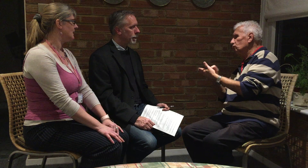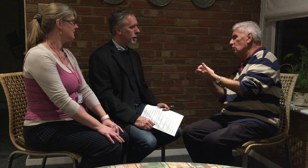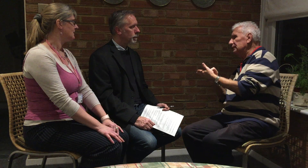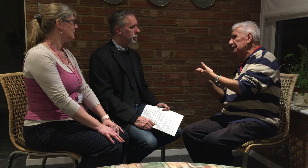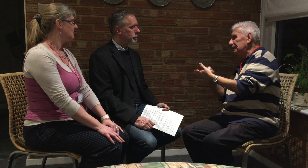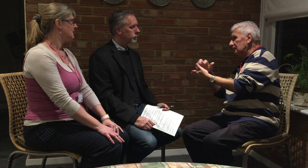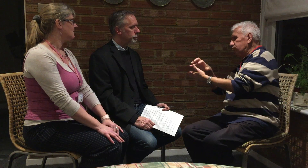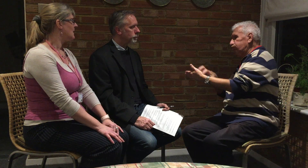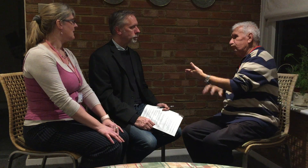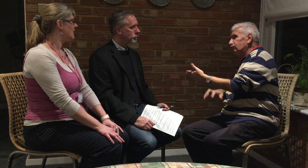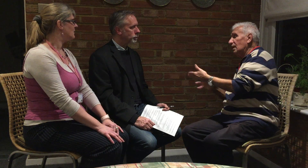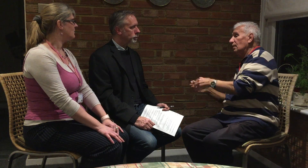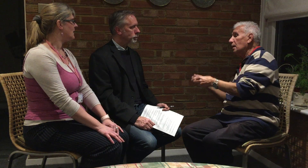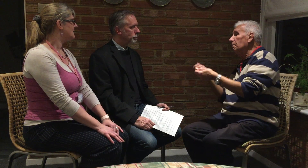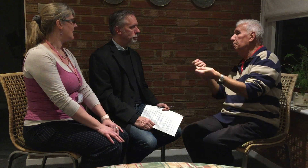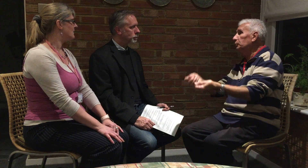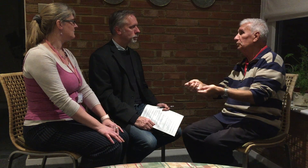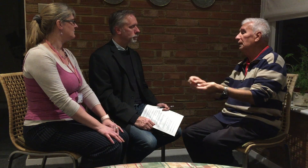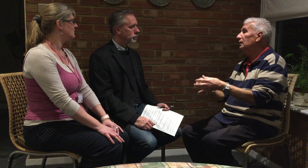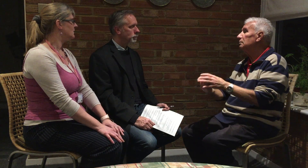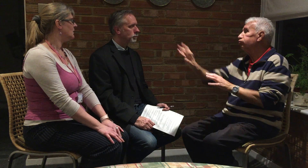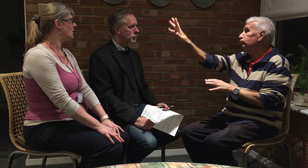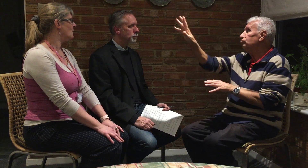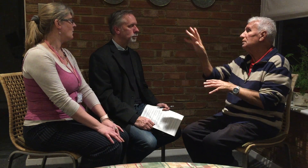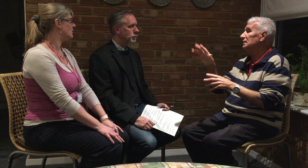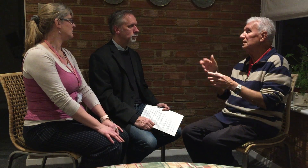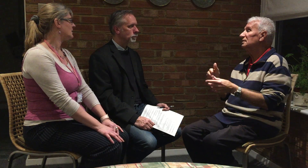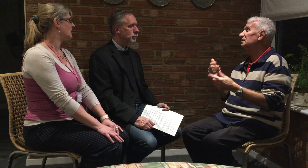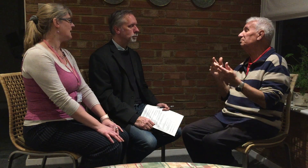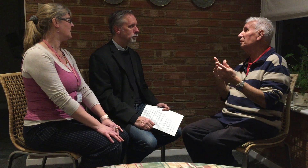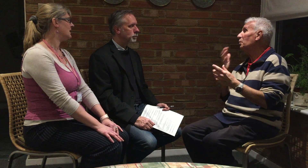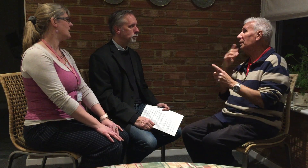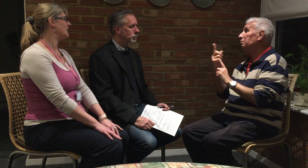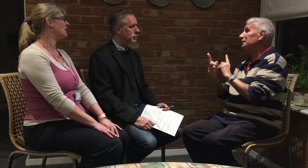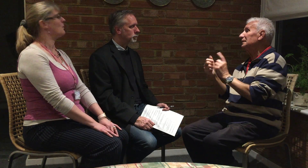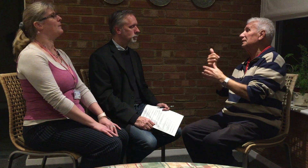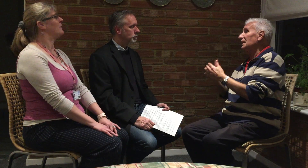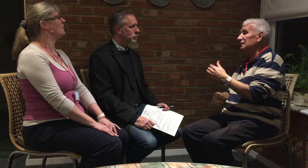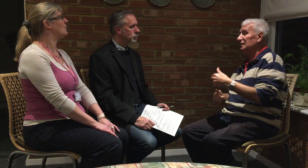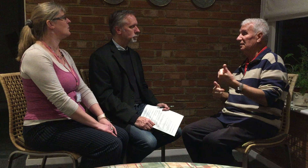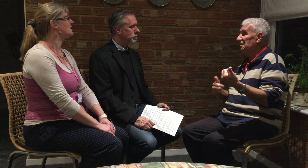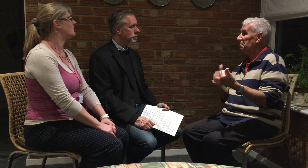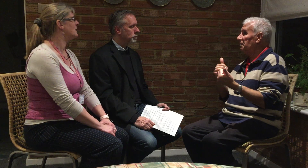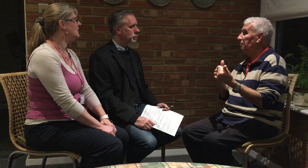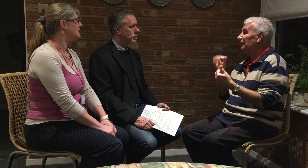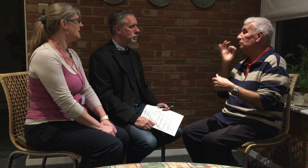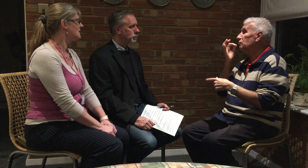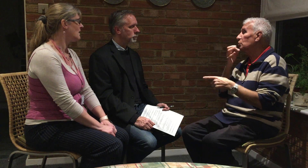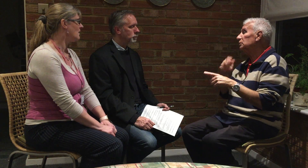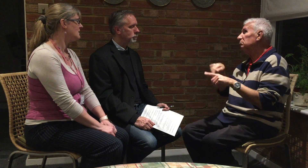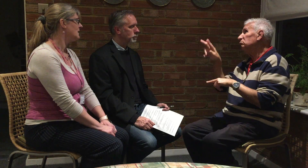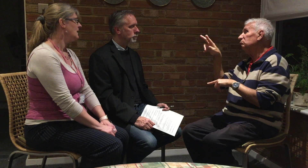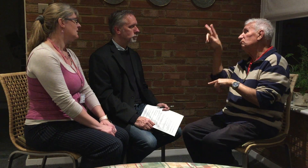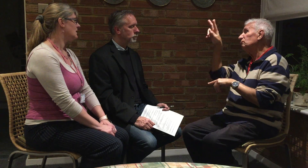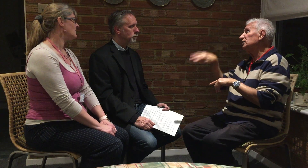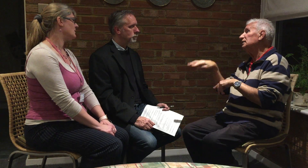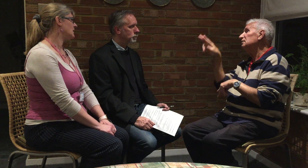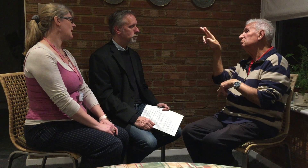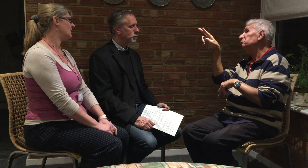meeting, maybe they could write down, what's going to happen, and then that could go up on the board. So when the meeting starts, so then Rose can have a